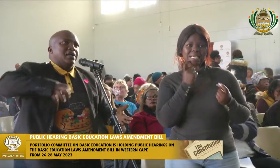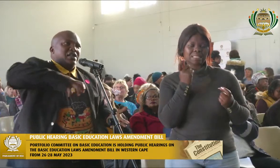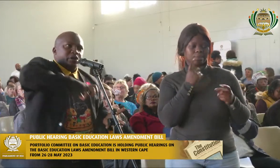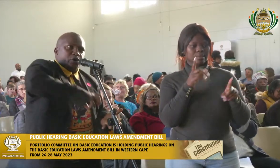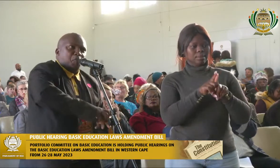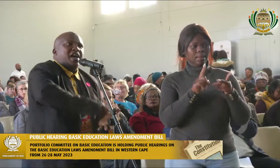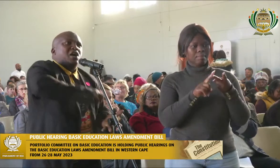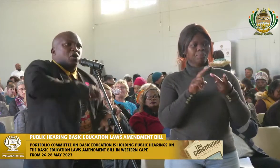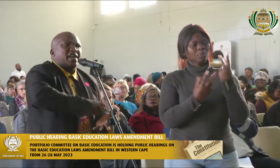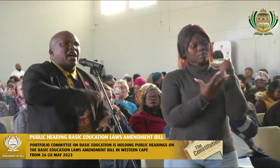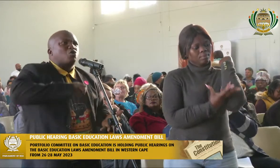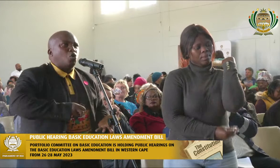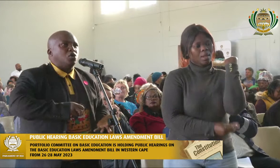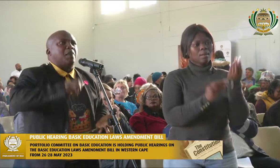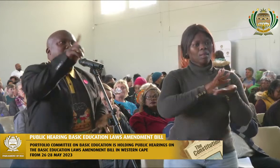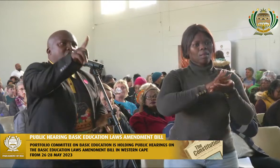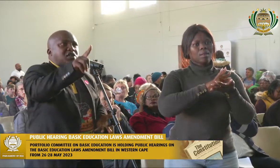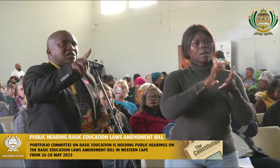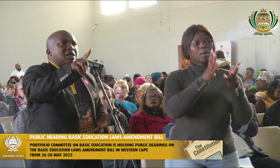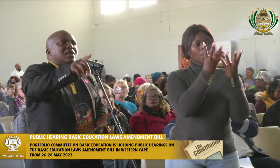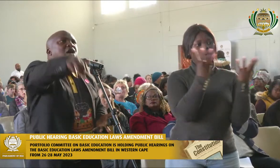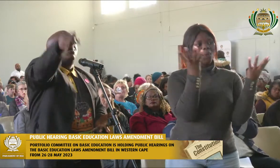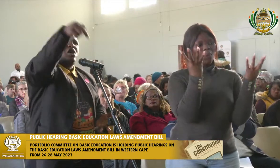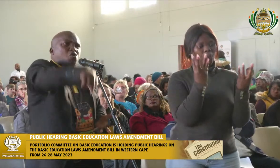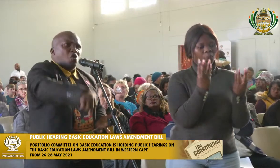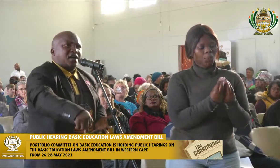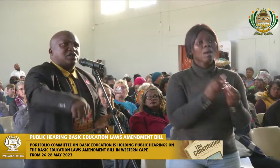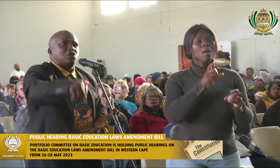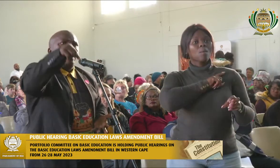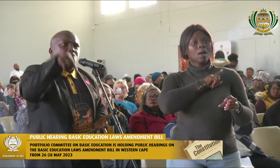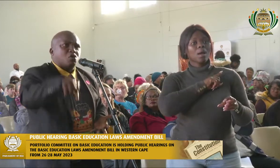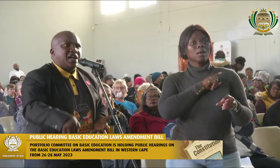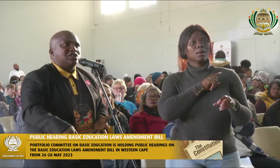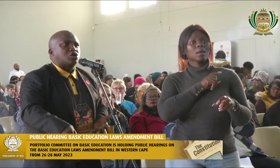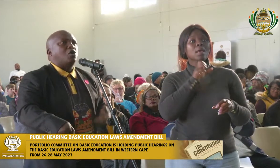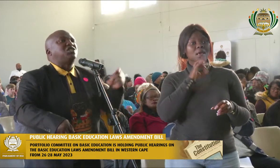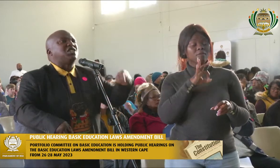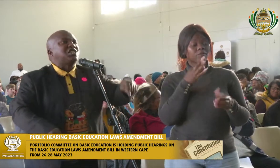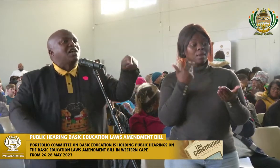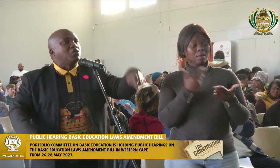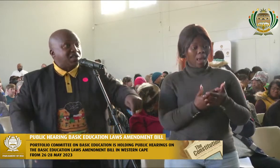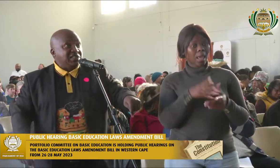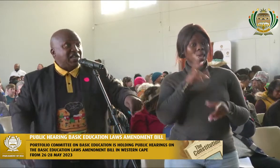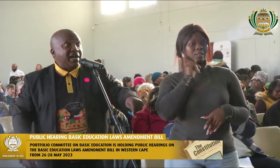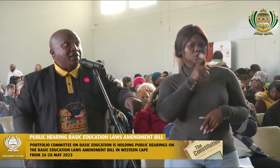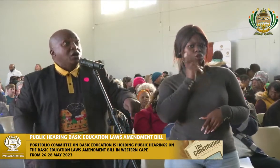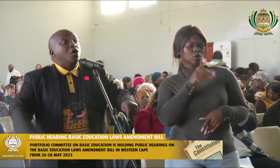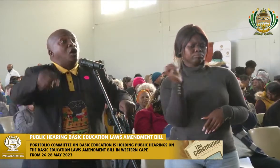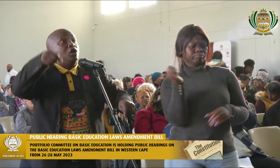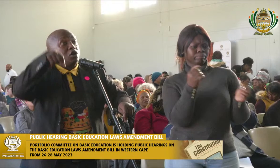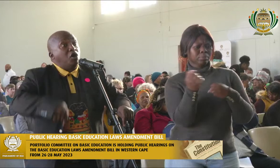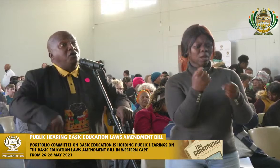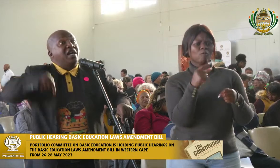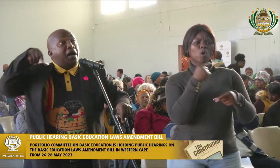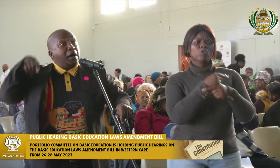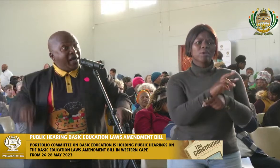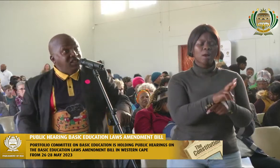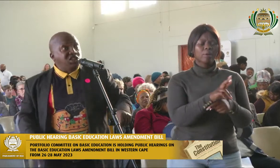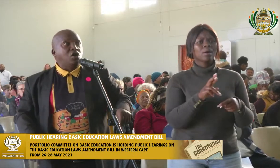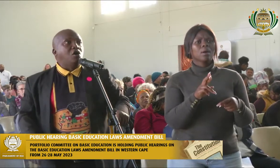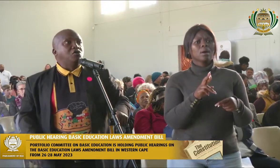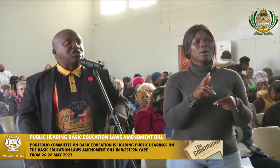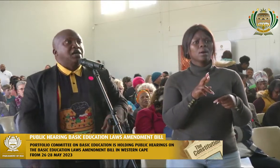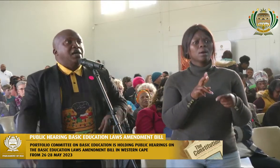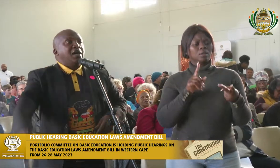kwakunye nentlupheko iyayicutha because xa kuzowukwazi into yobana kuqeshwe ootitshara kwi-Great R although there